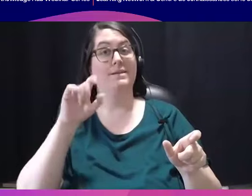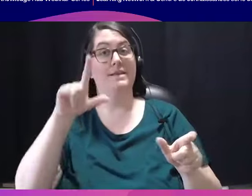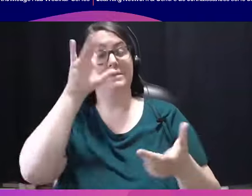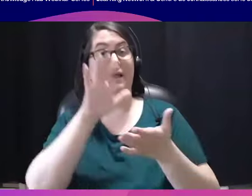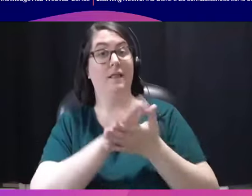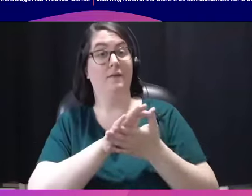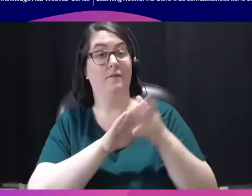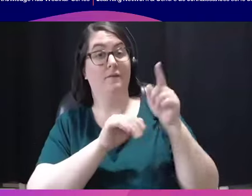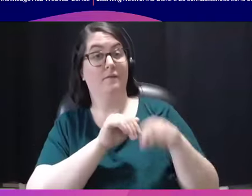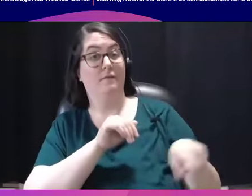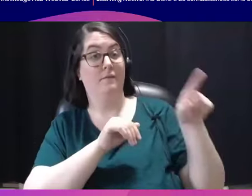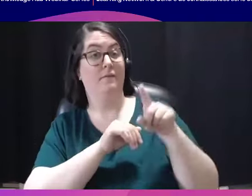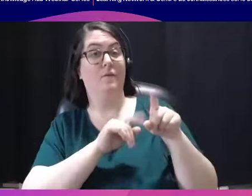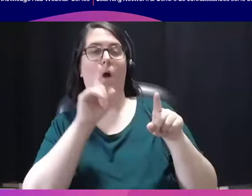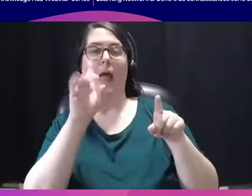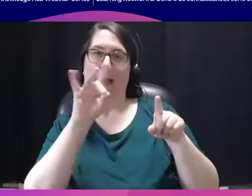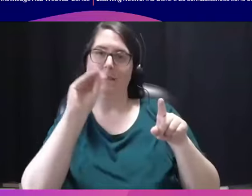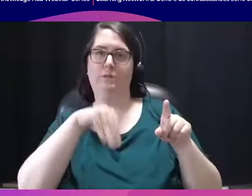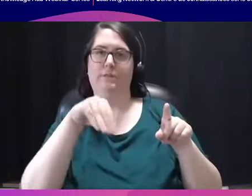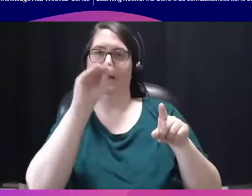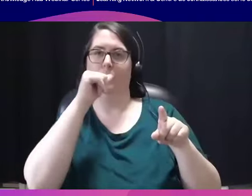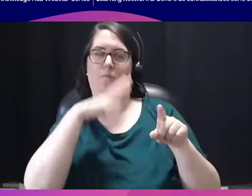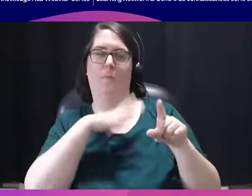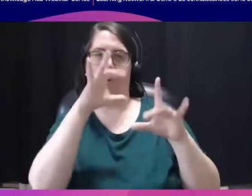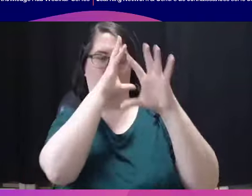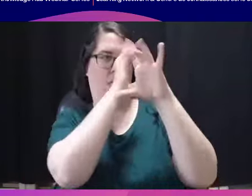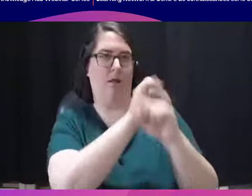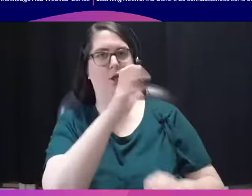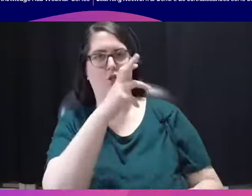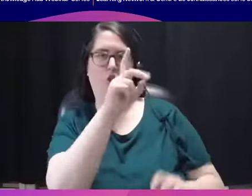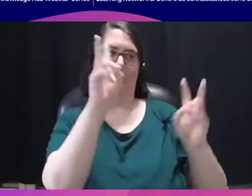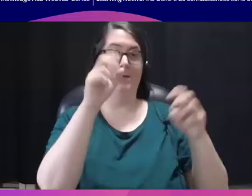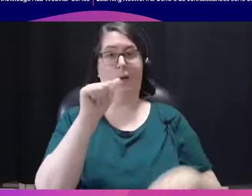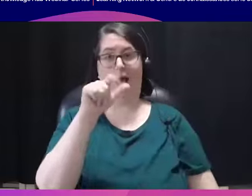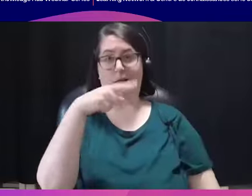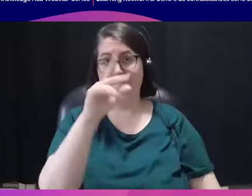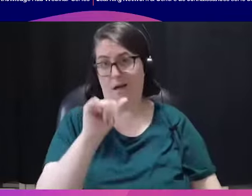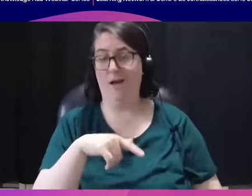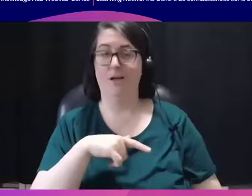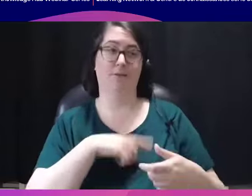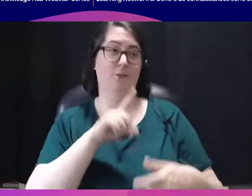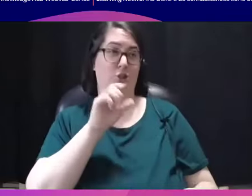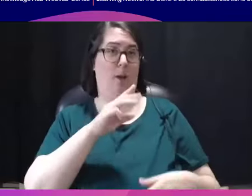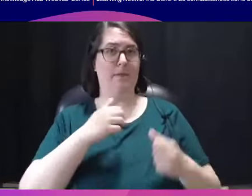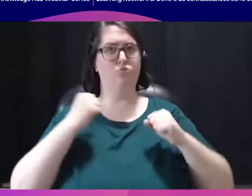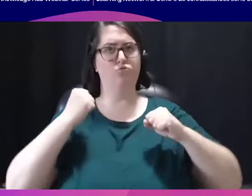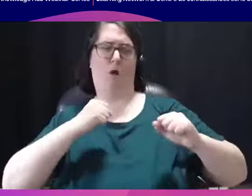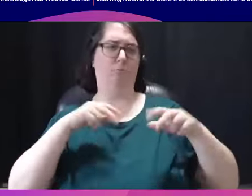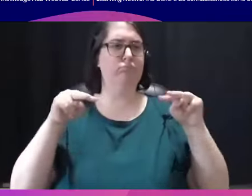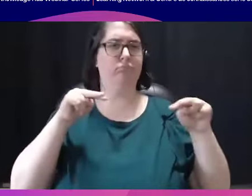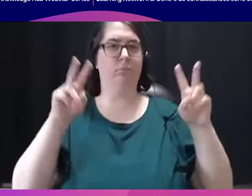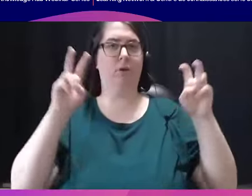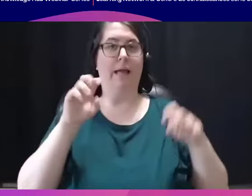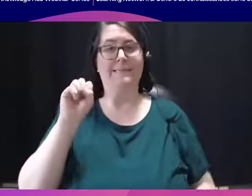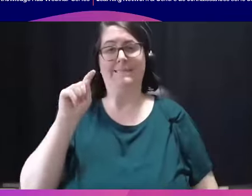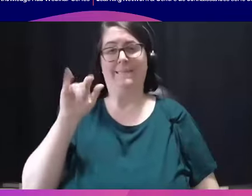only interested in these types of men. And chads are known to be alpha and dominant men who will get women known as